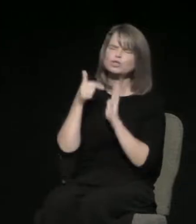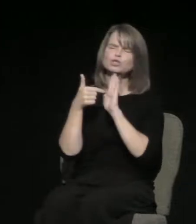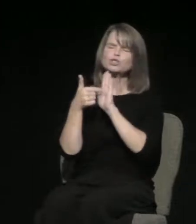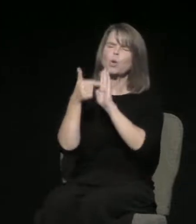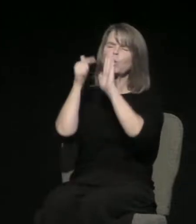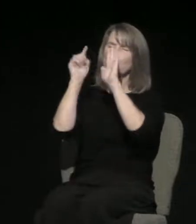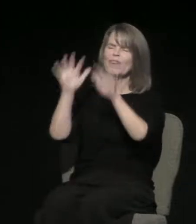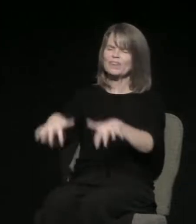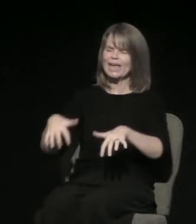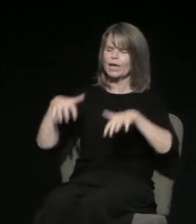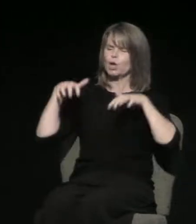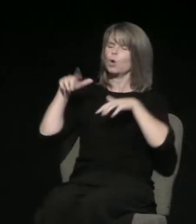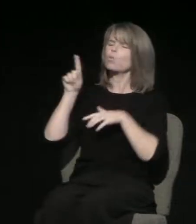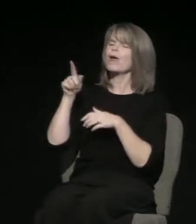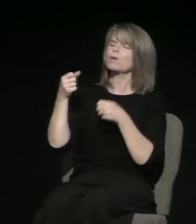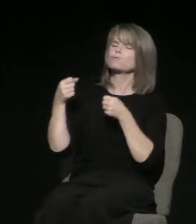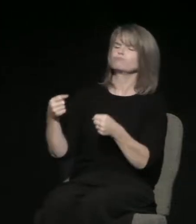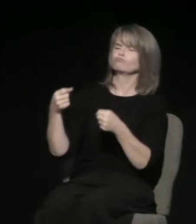a moment Where he started The riot